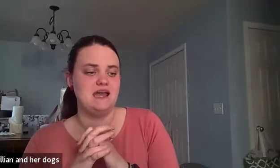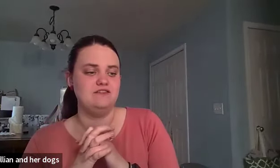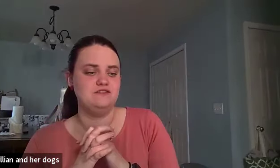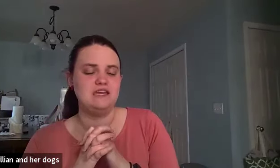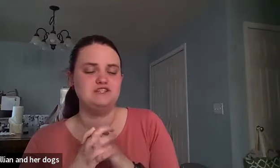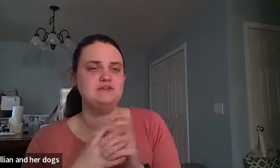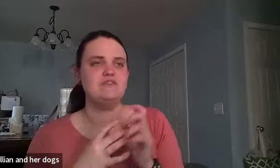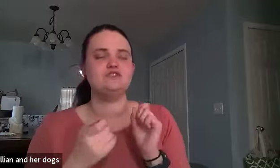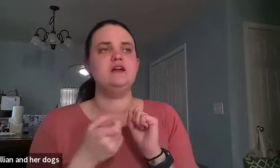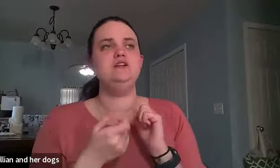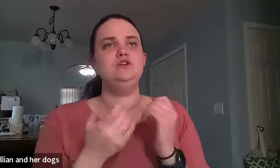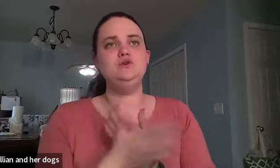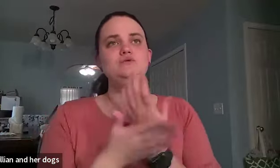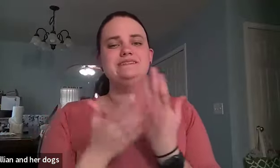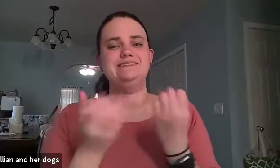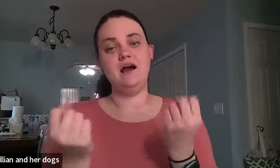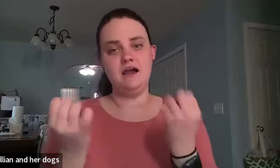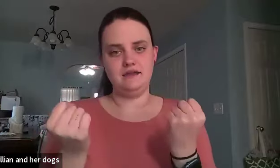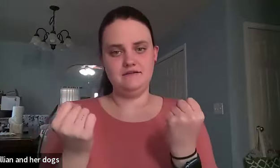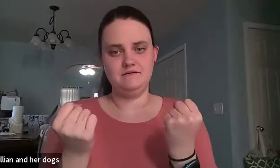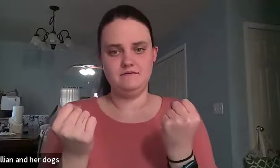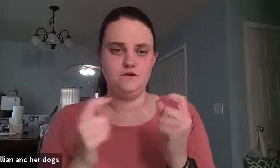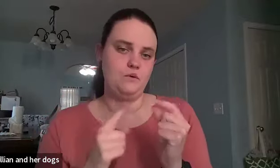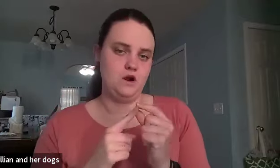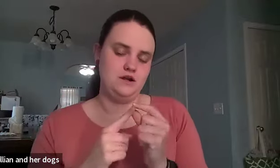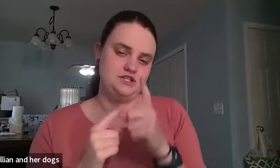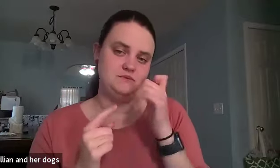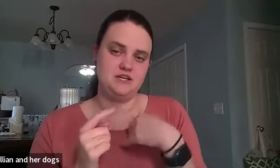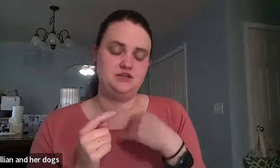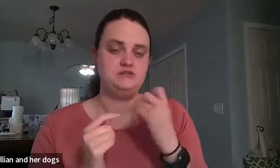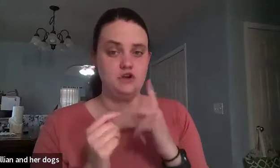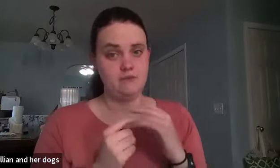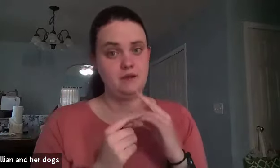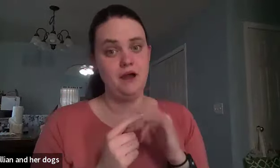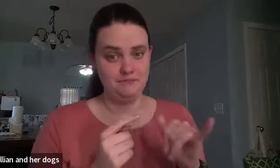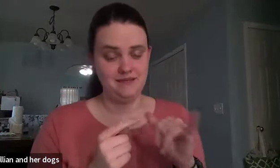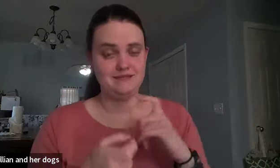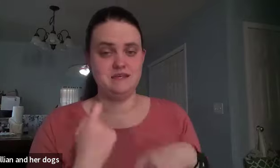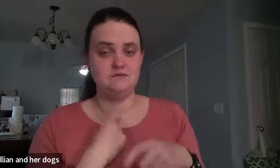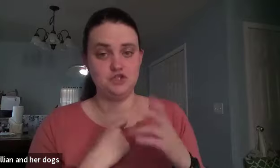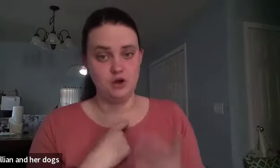that there's not a new sign for the word just because you're now talking about a puppy instead of a